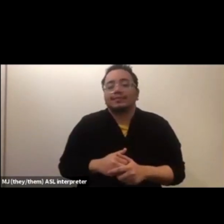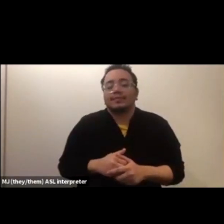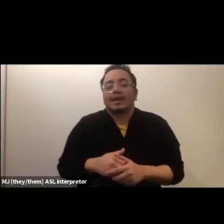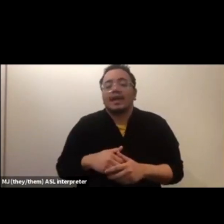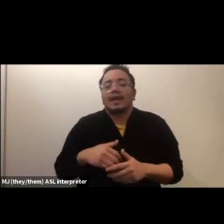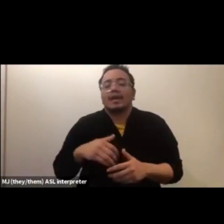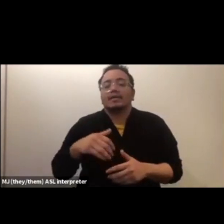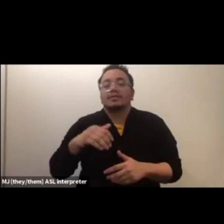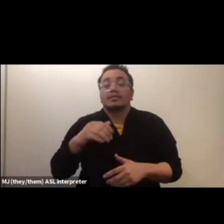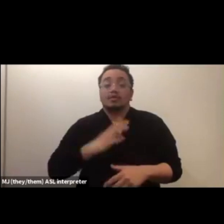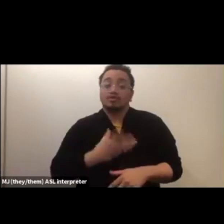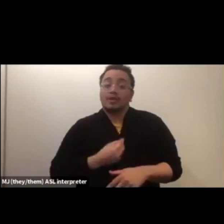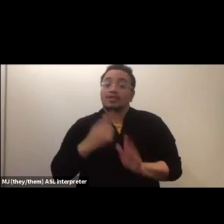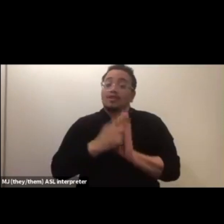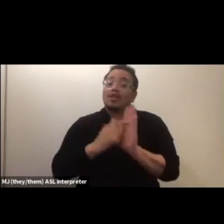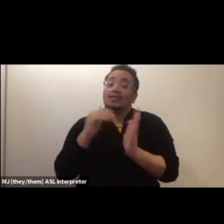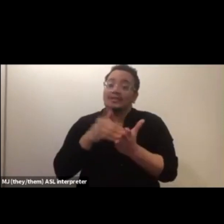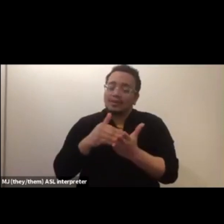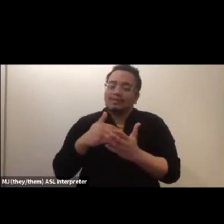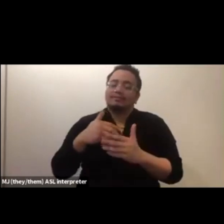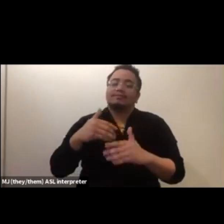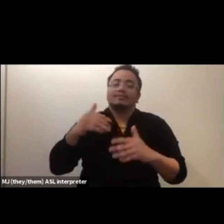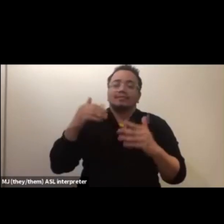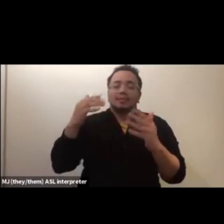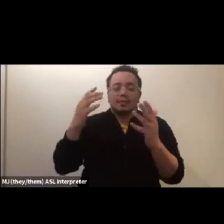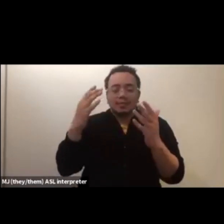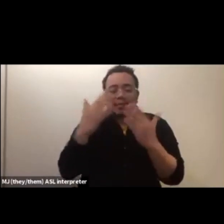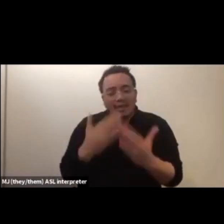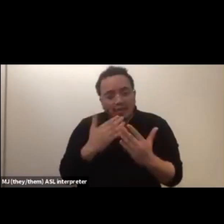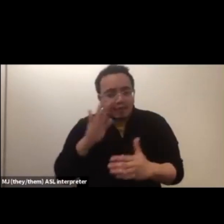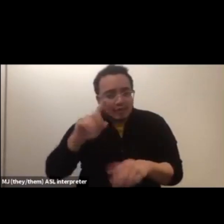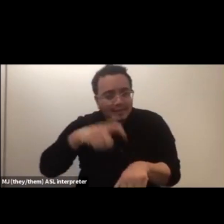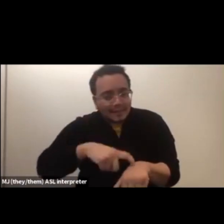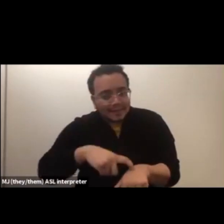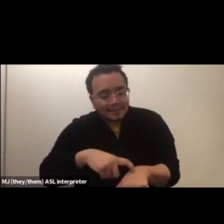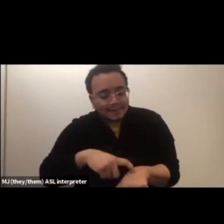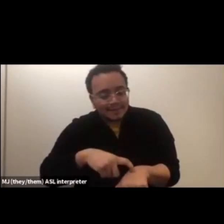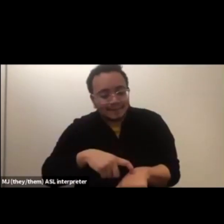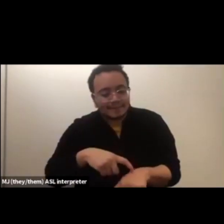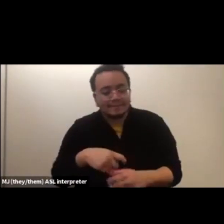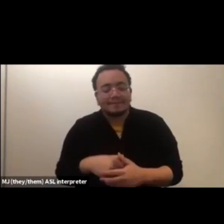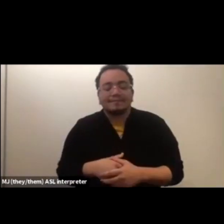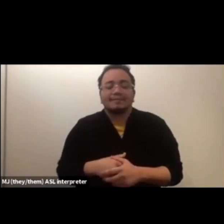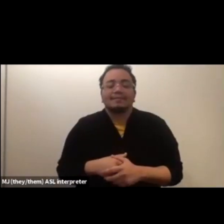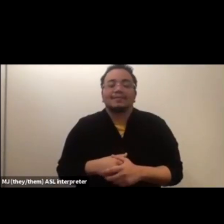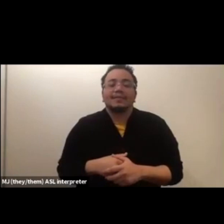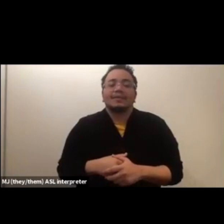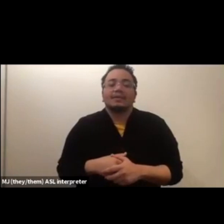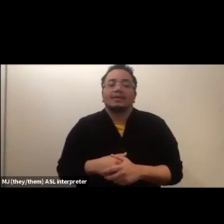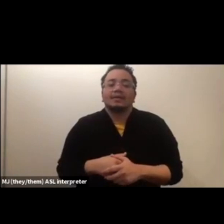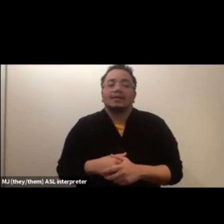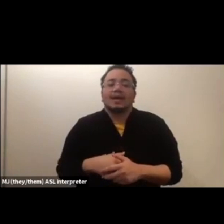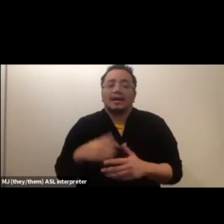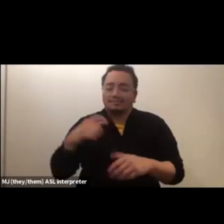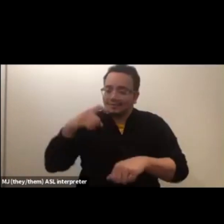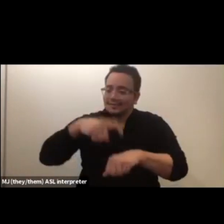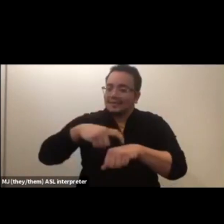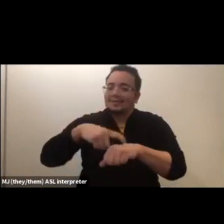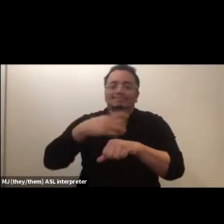Center, thank you so much for your time. And we have reached our time